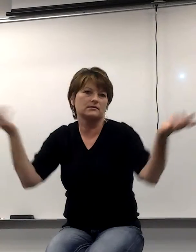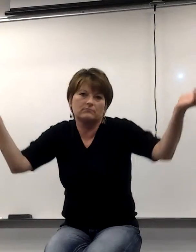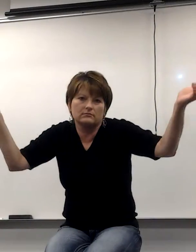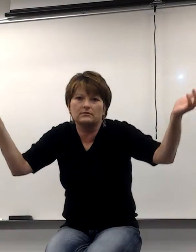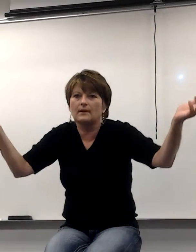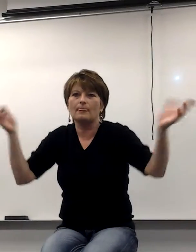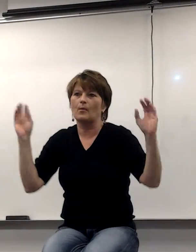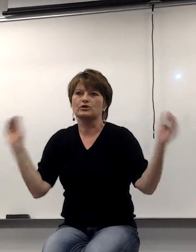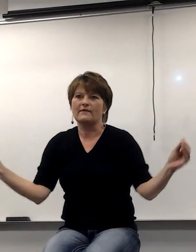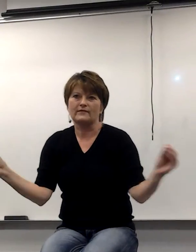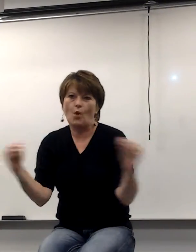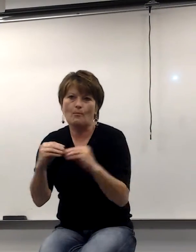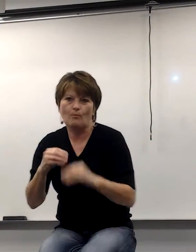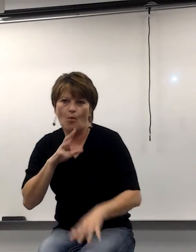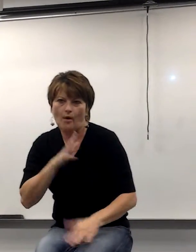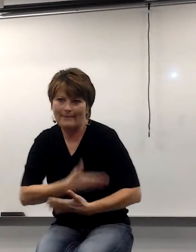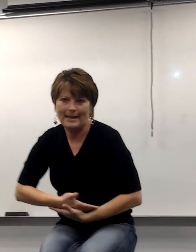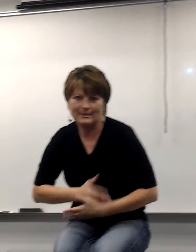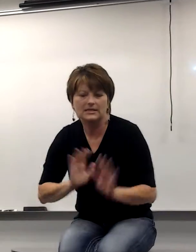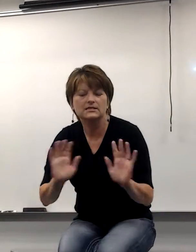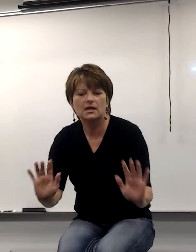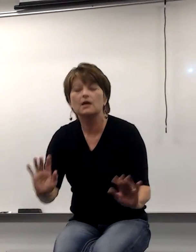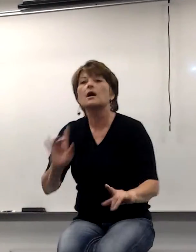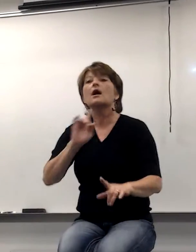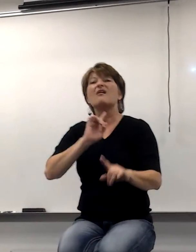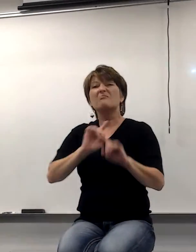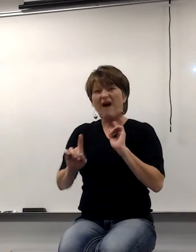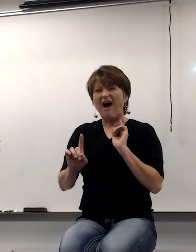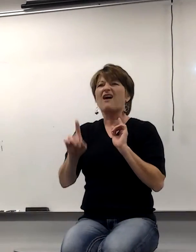So I don't need them anyway, so they're going to be taken out. I'm not going to have any more kids.